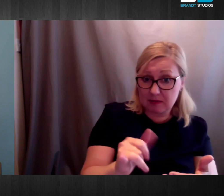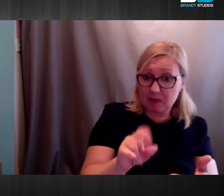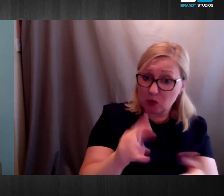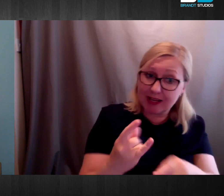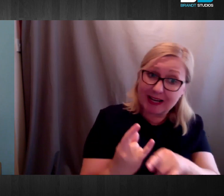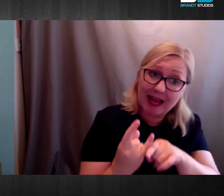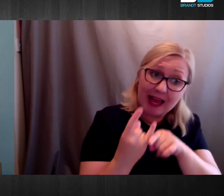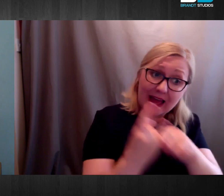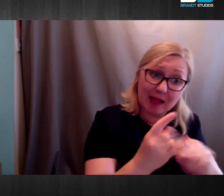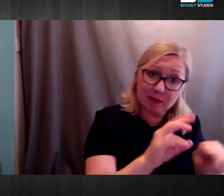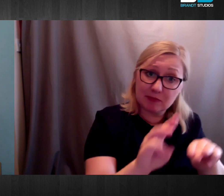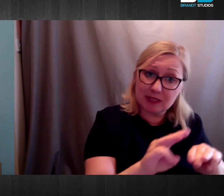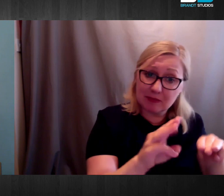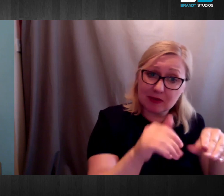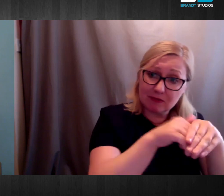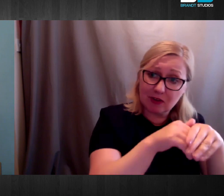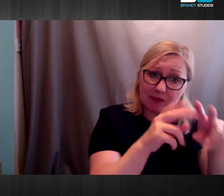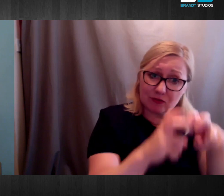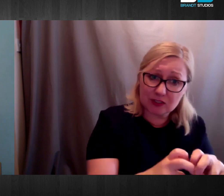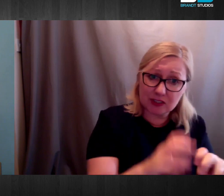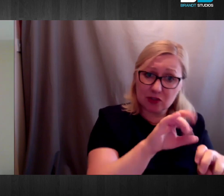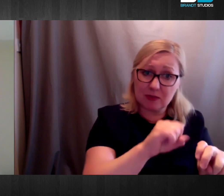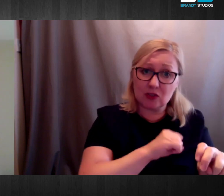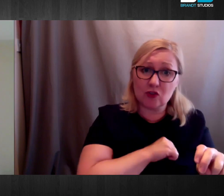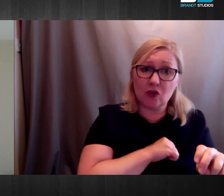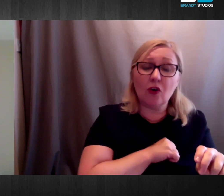were targeting young people to take part in the research?